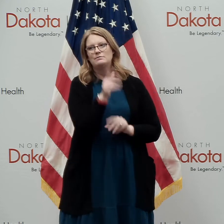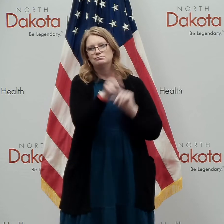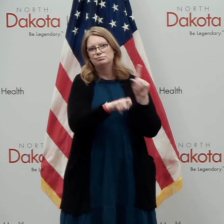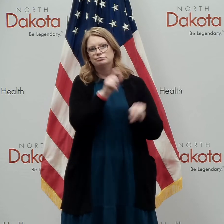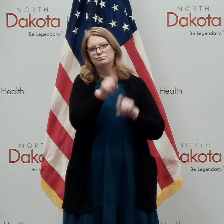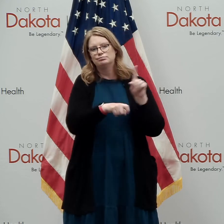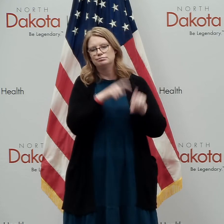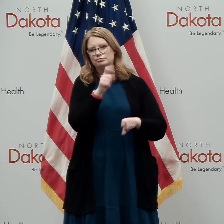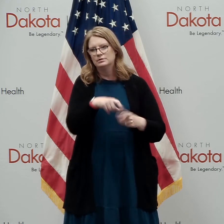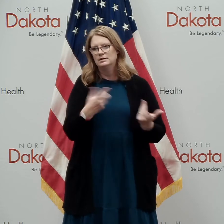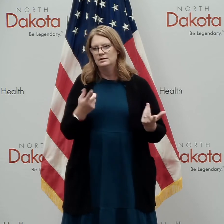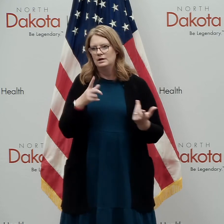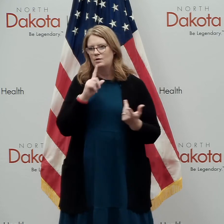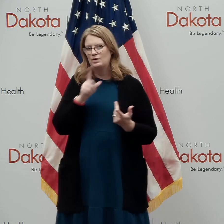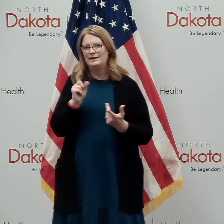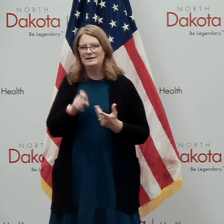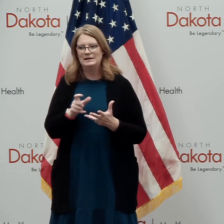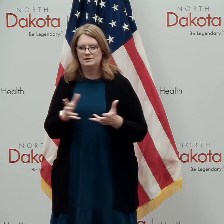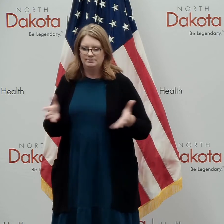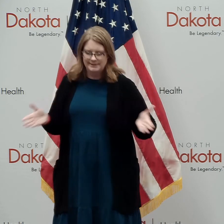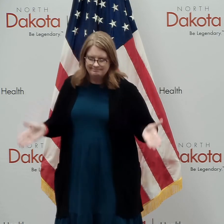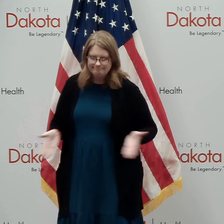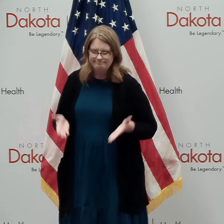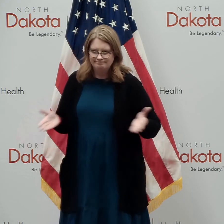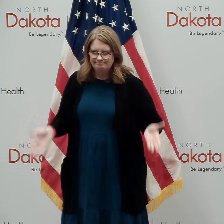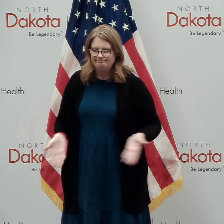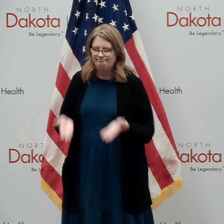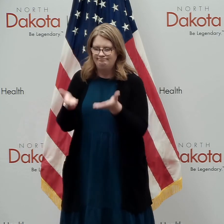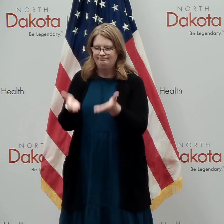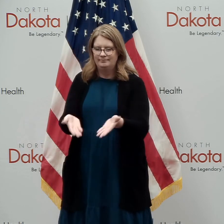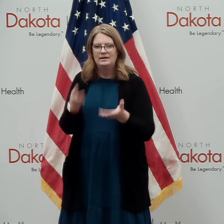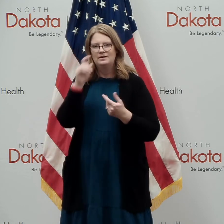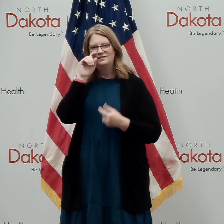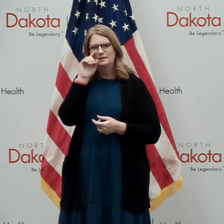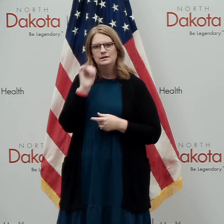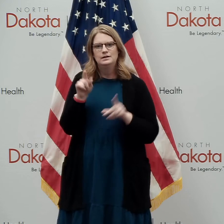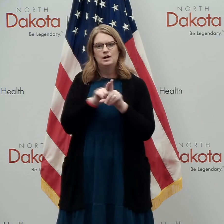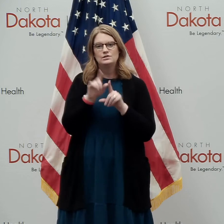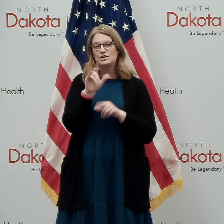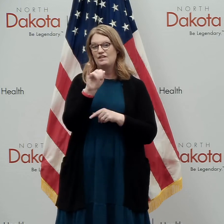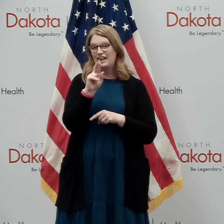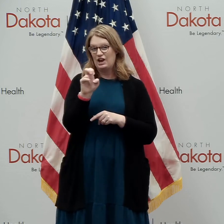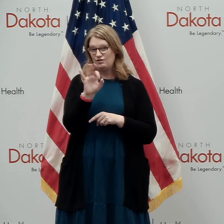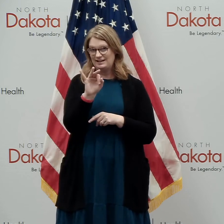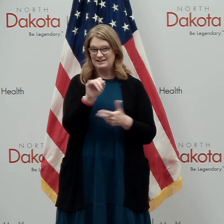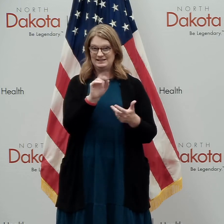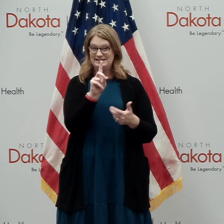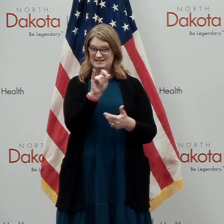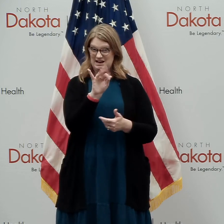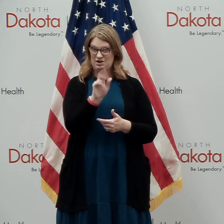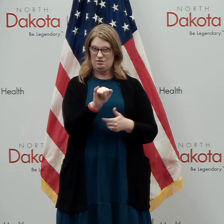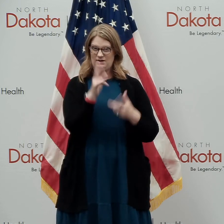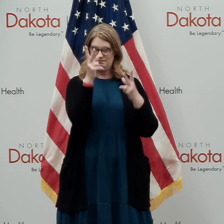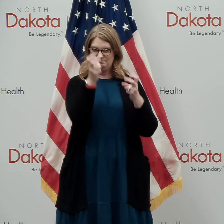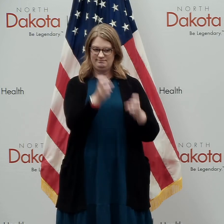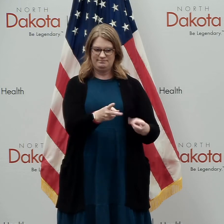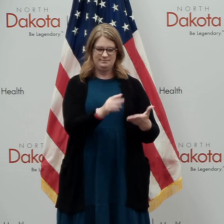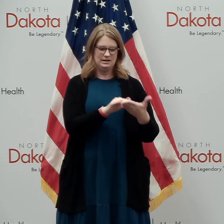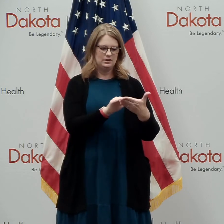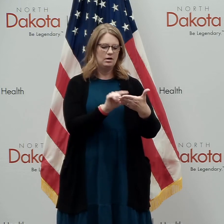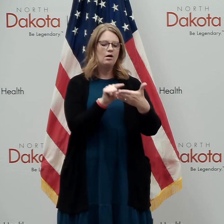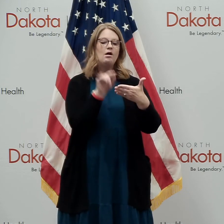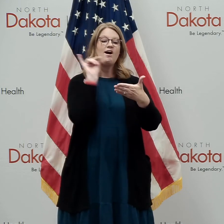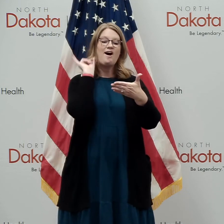throw more manpower at it. But of course, there is a better way. That'd be, Care-19 diary, which would help people be more certain in their